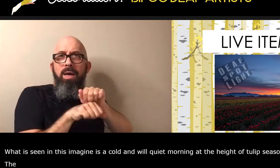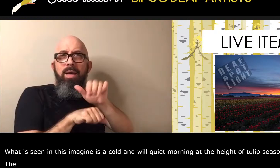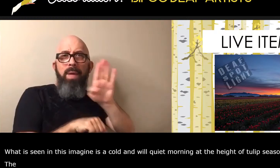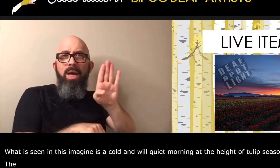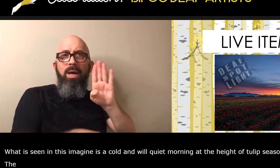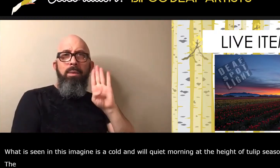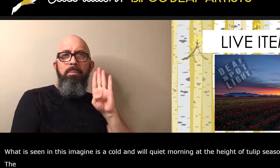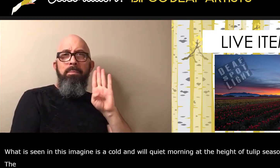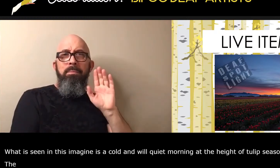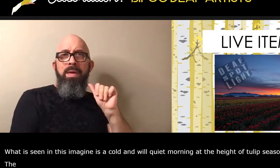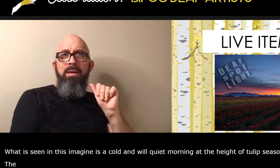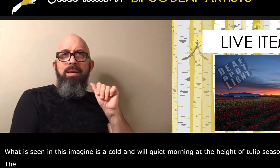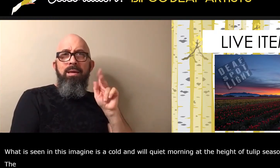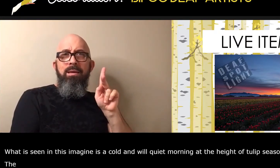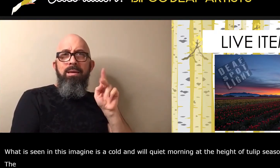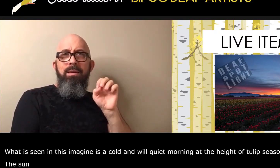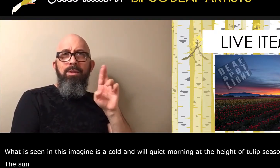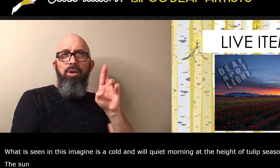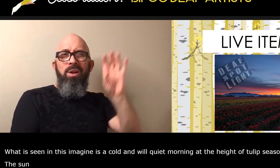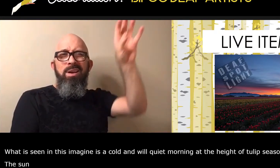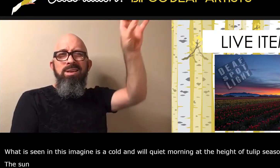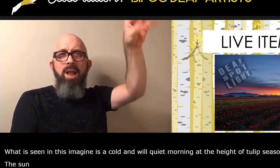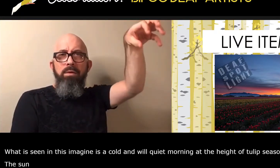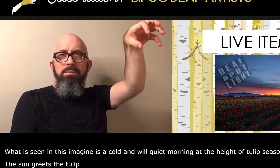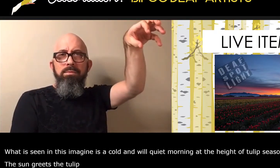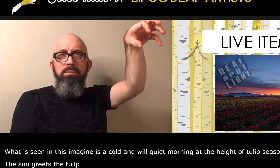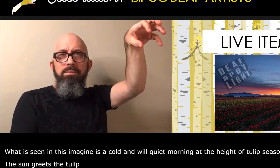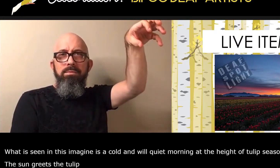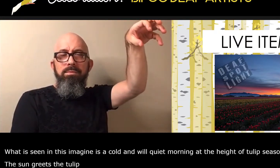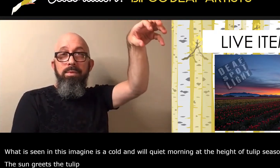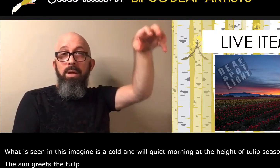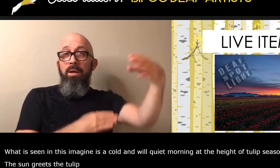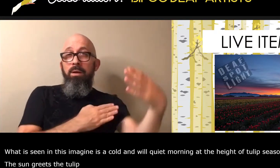greets the tulip fields